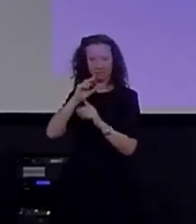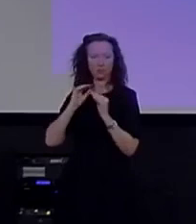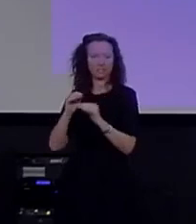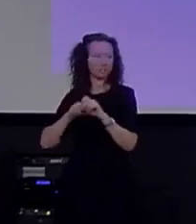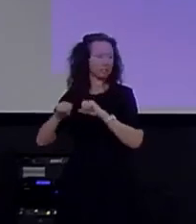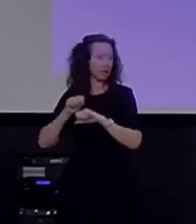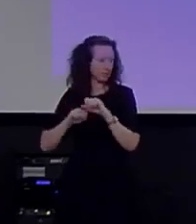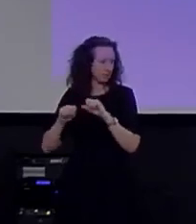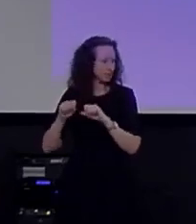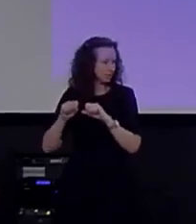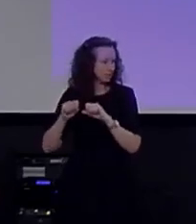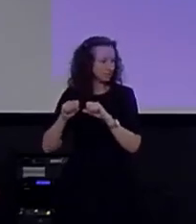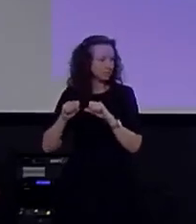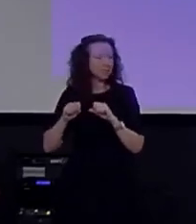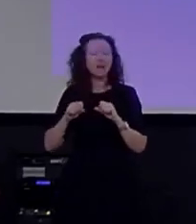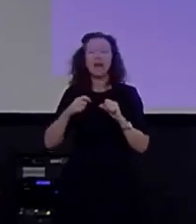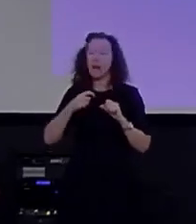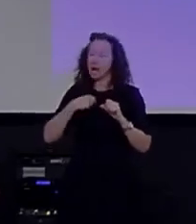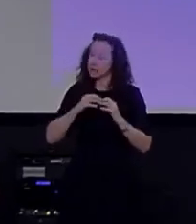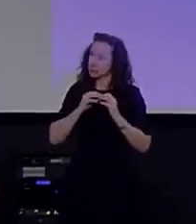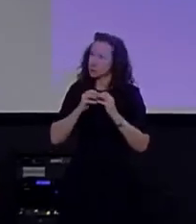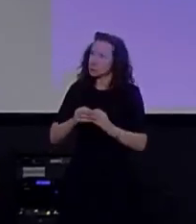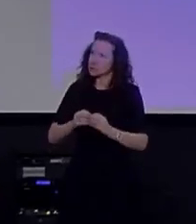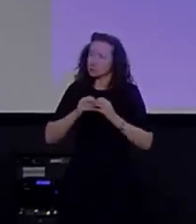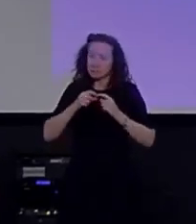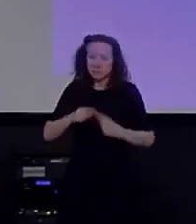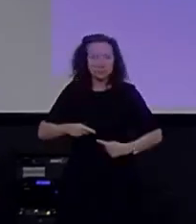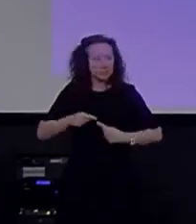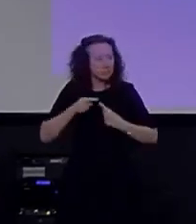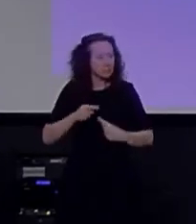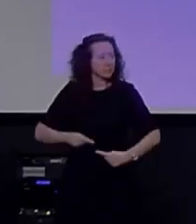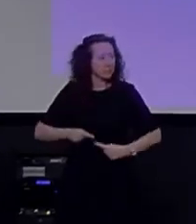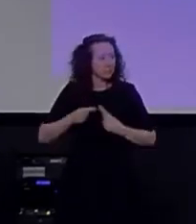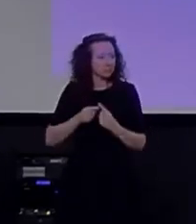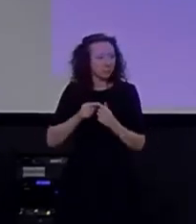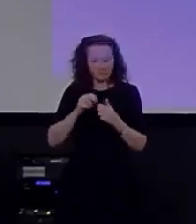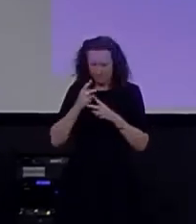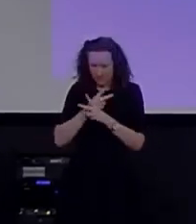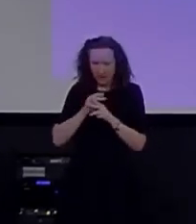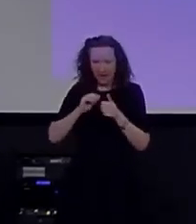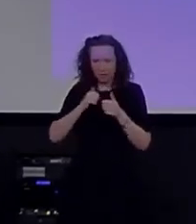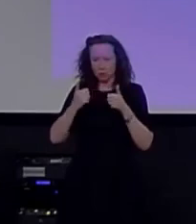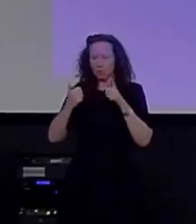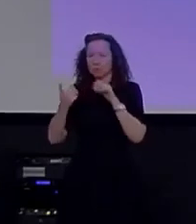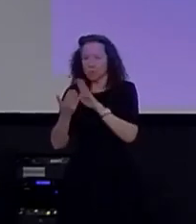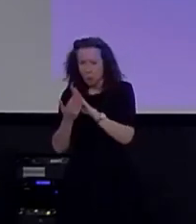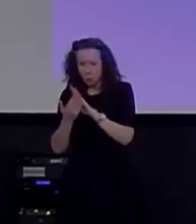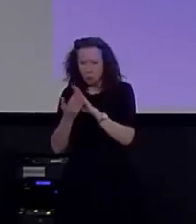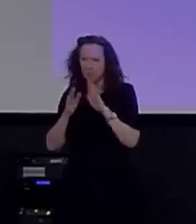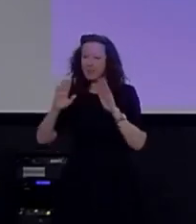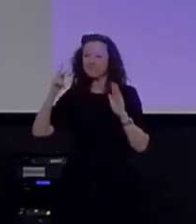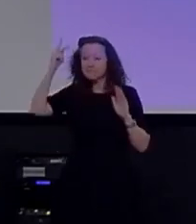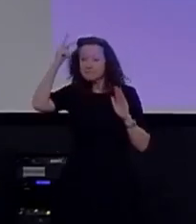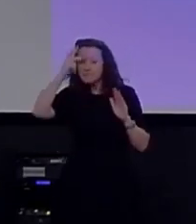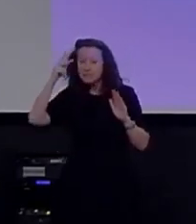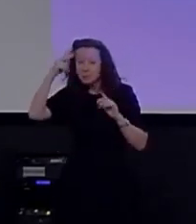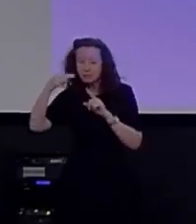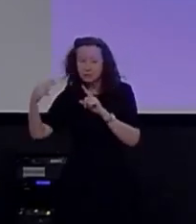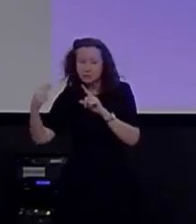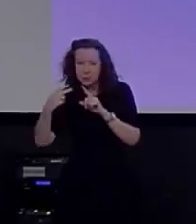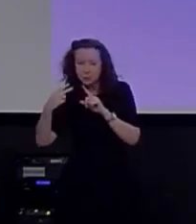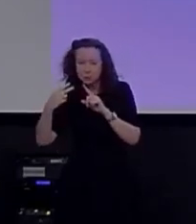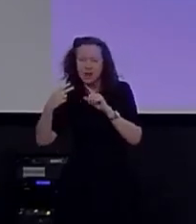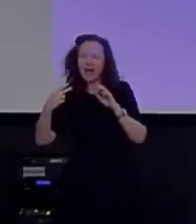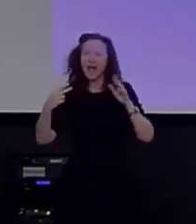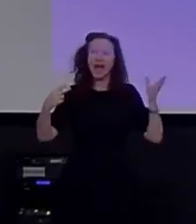And I grappled with how to approach philosophical position